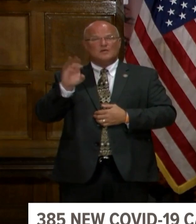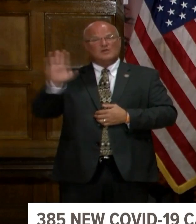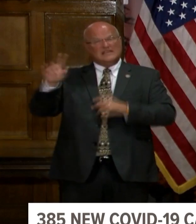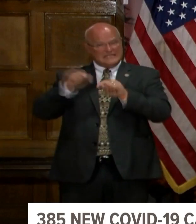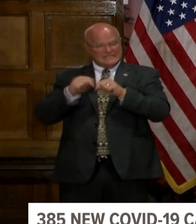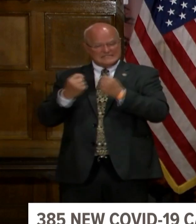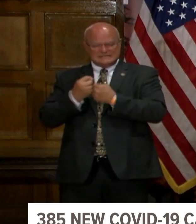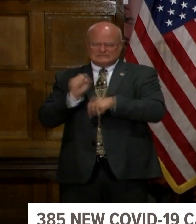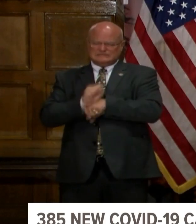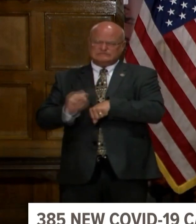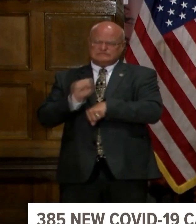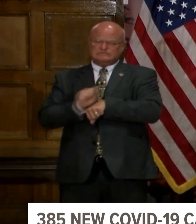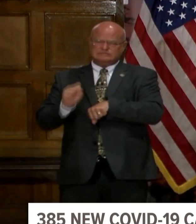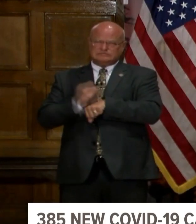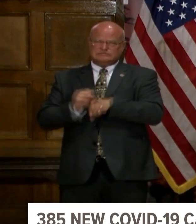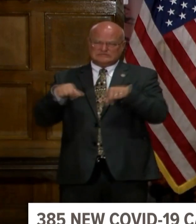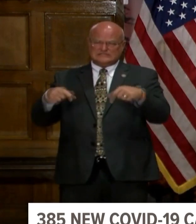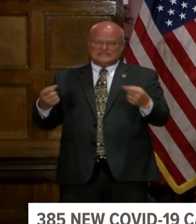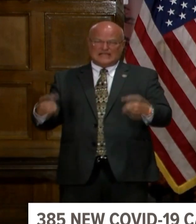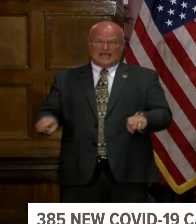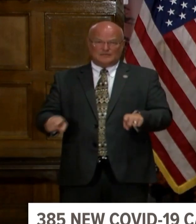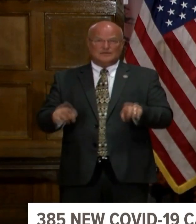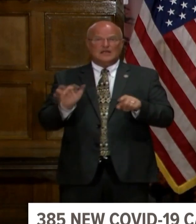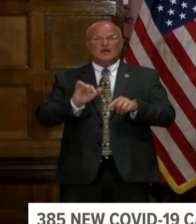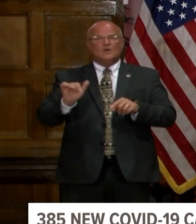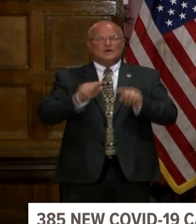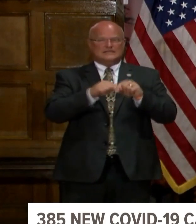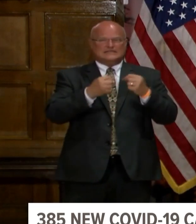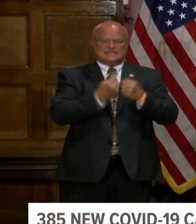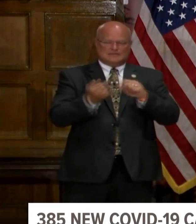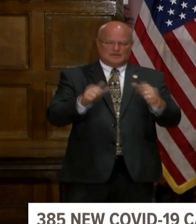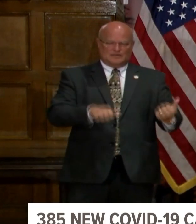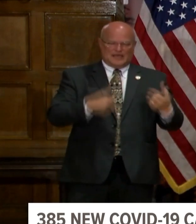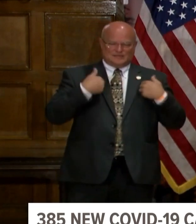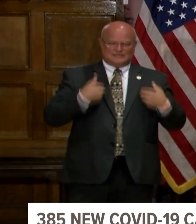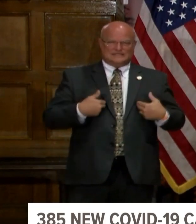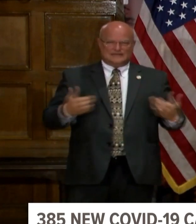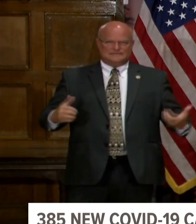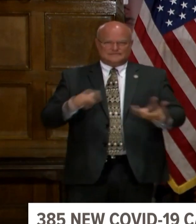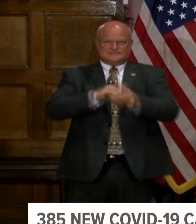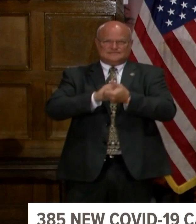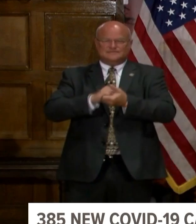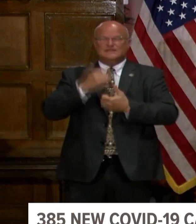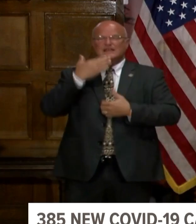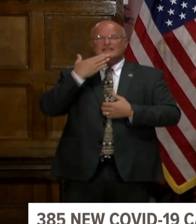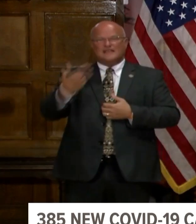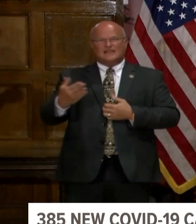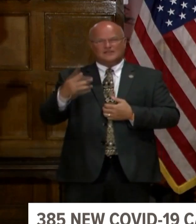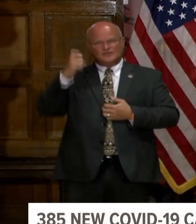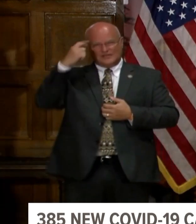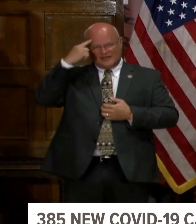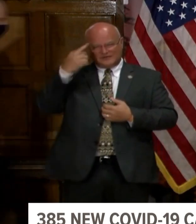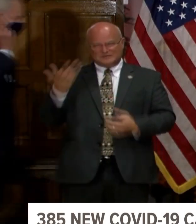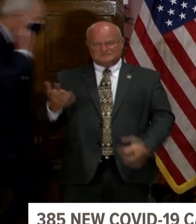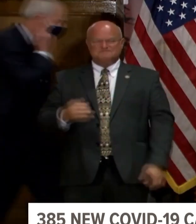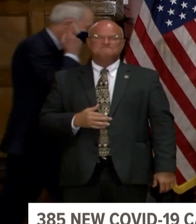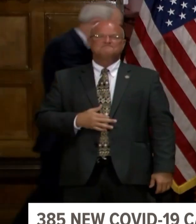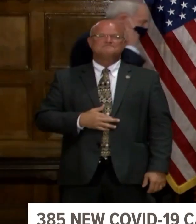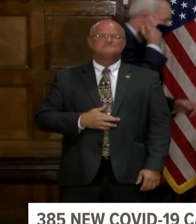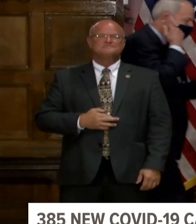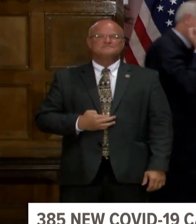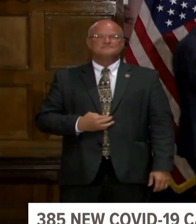who's worked so hard to make this happen, as well as the team at Baptist Health. So thank you, and Governor, back to you.